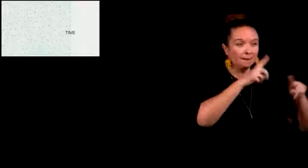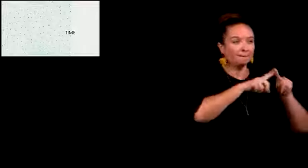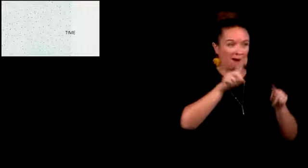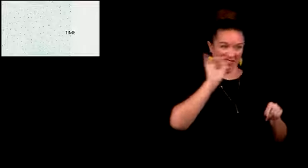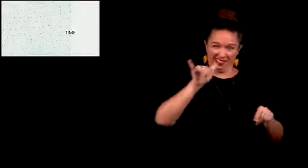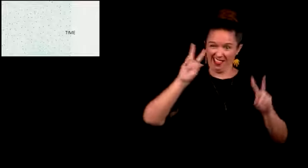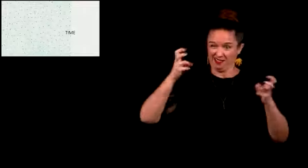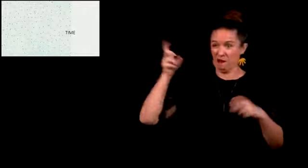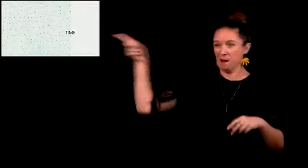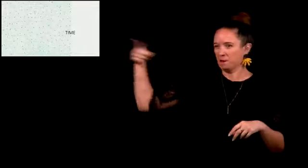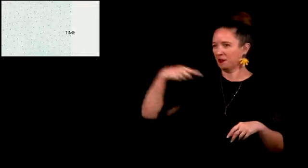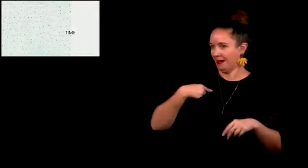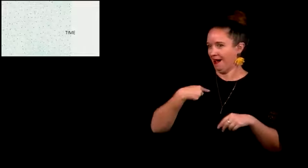One of my favorite topics